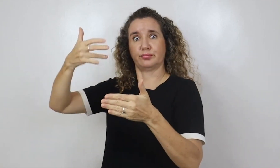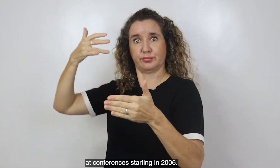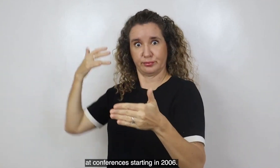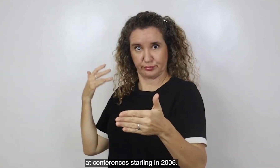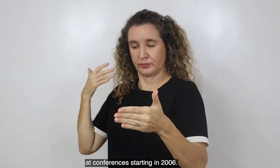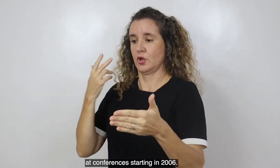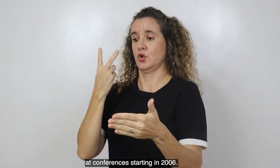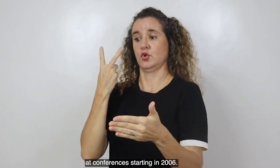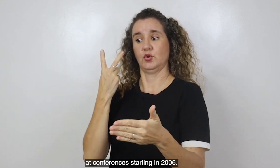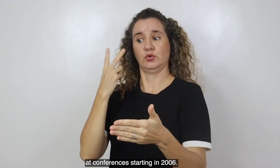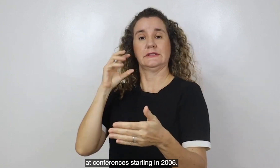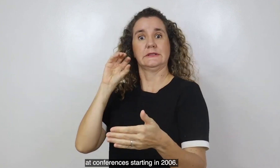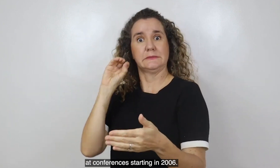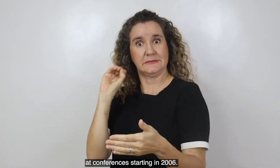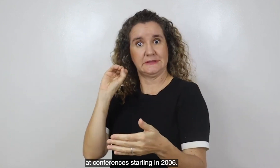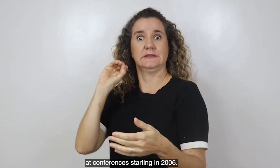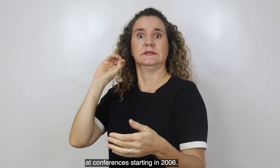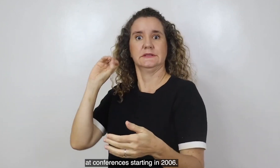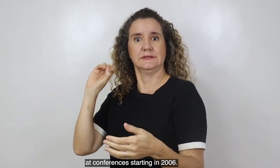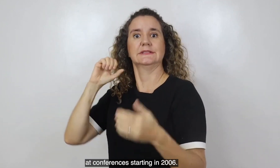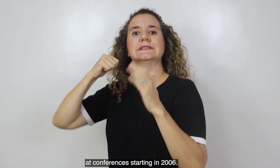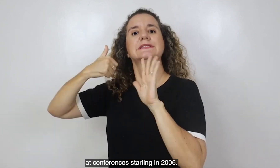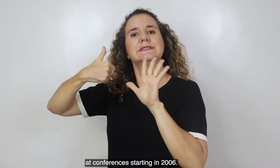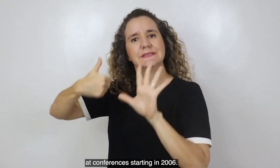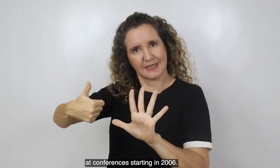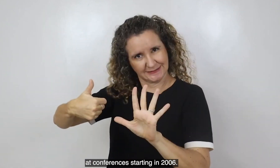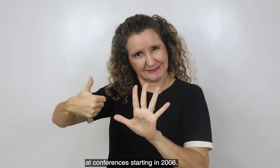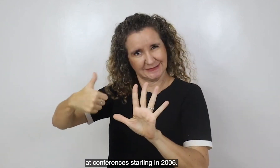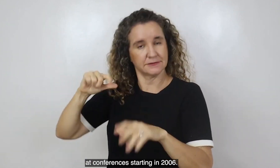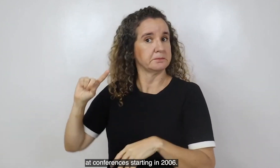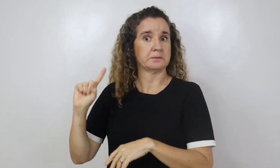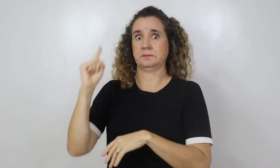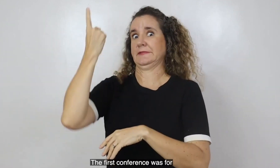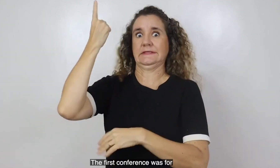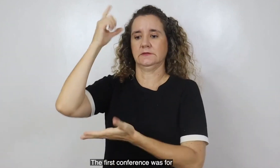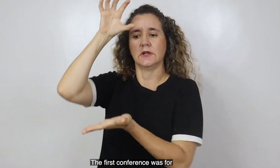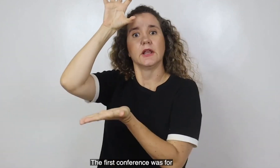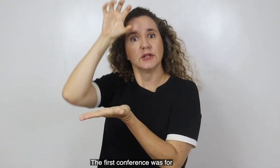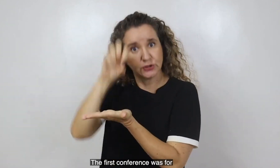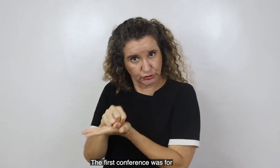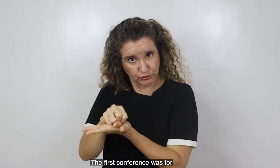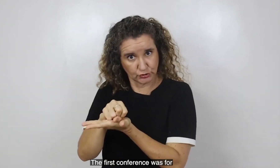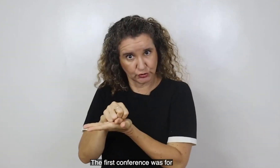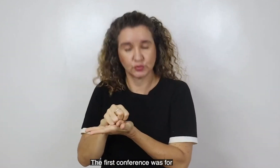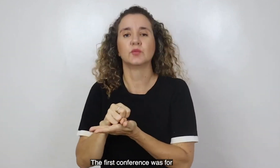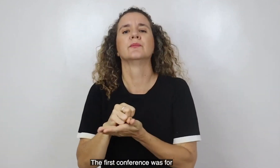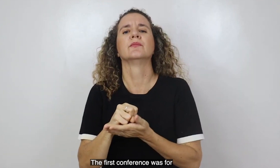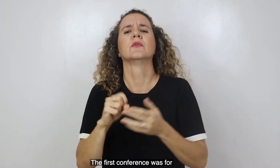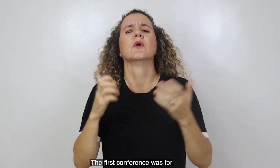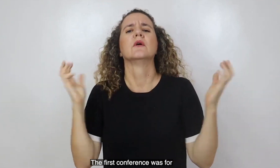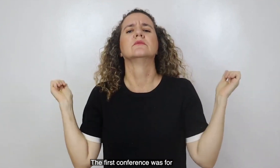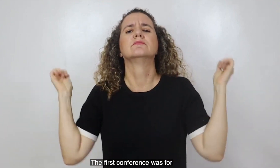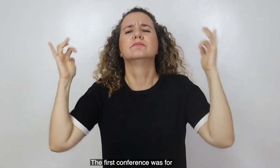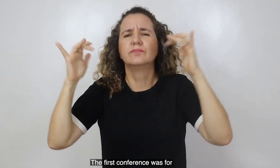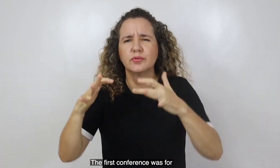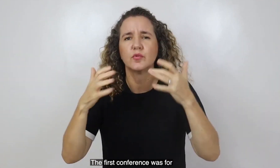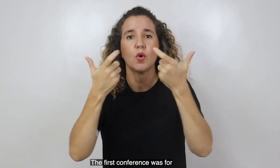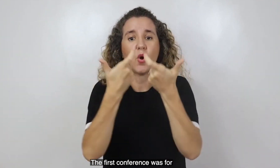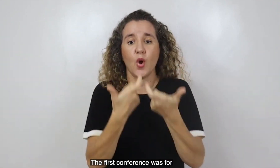a record of IS interpreters at conferences starting in 2006. The first conference was for deaf youth